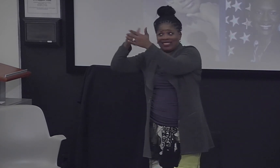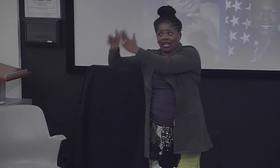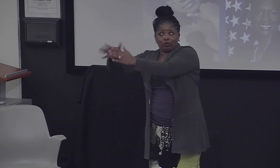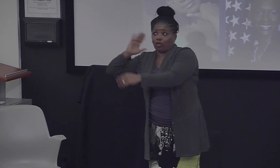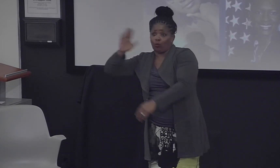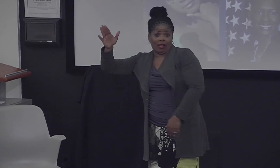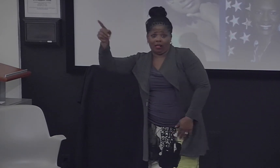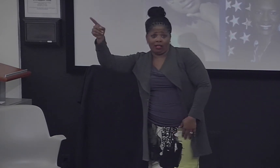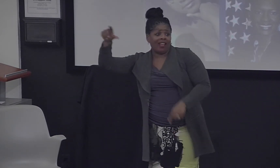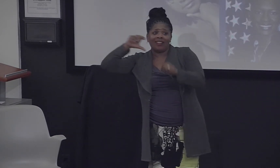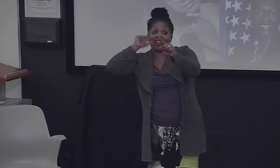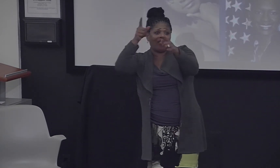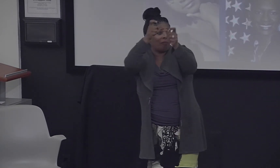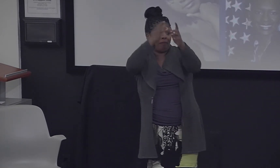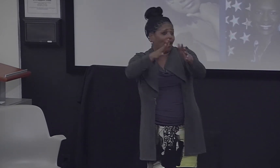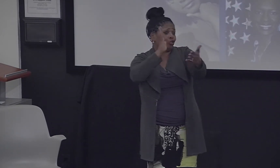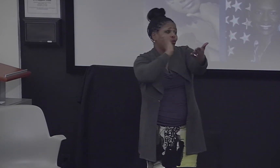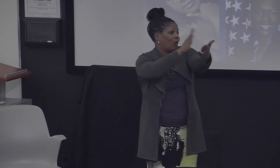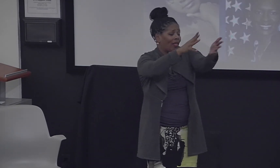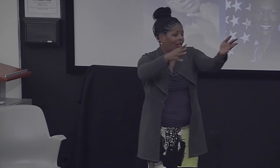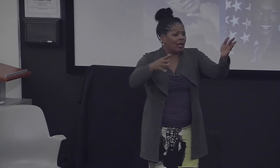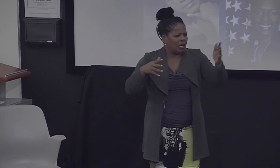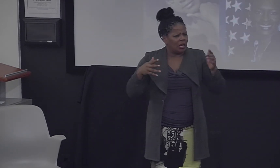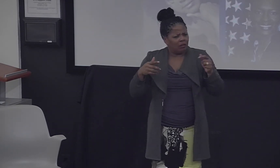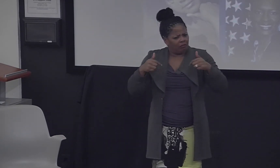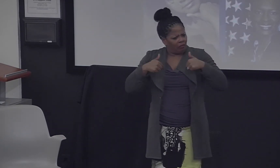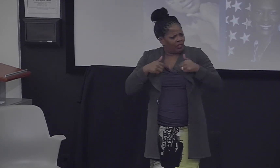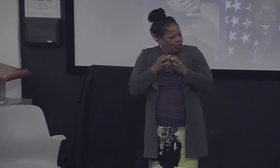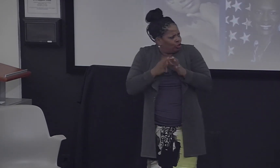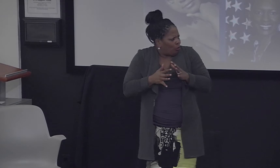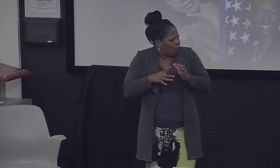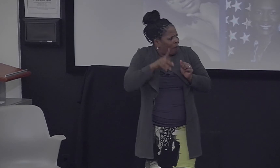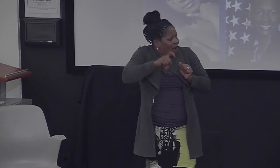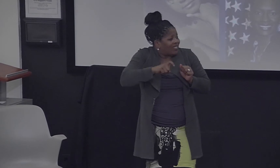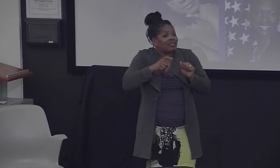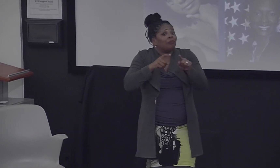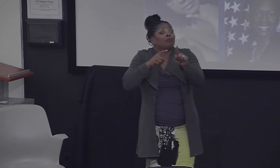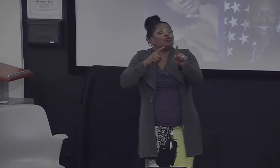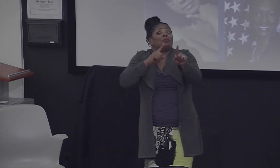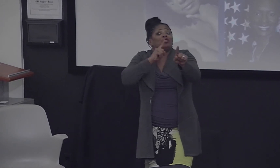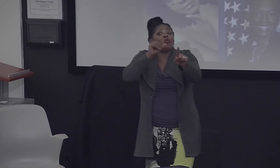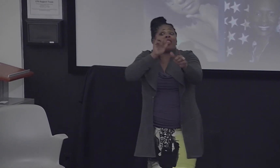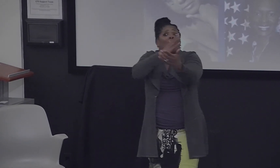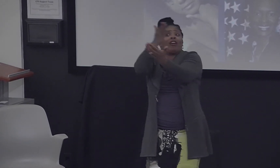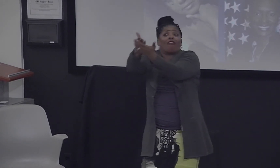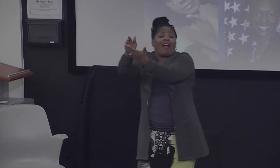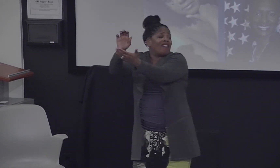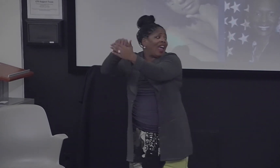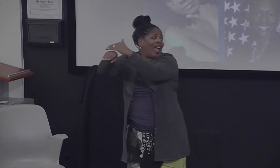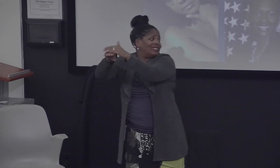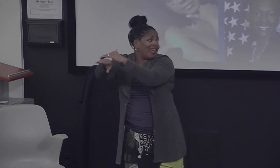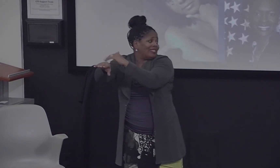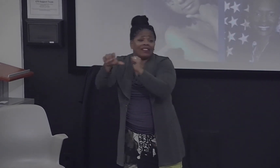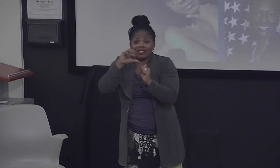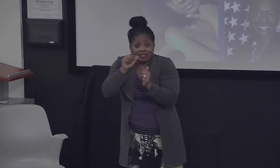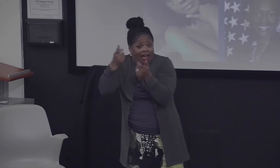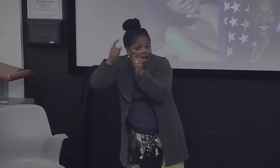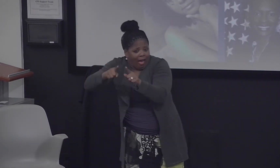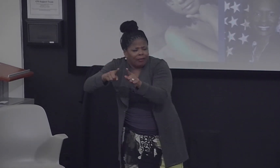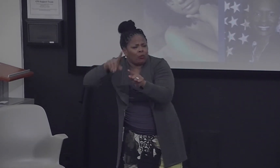things we have to think about. Regardless of the scheduler, regardless of any management, the individual interpreter needs to consider certain things before they